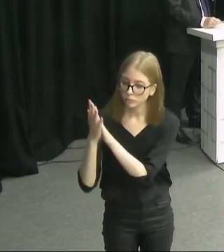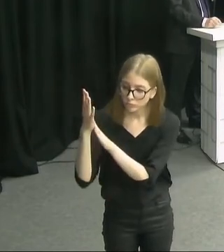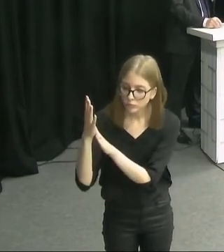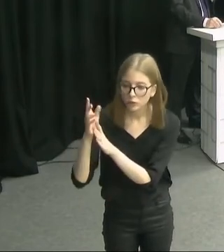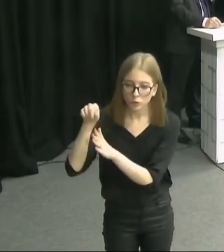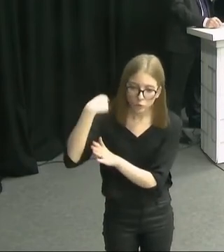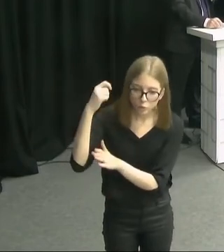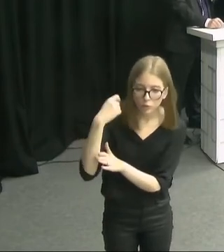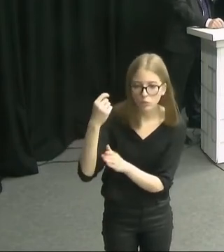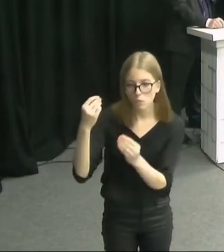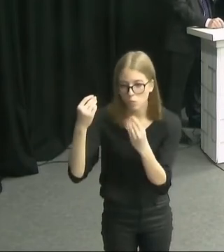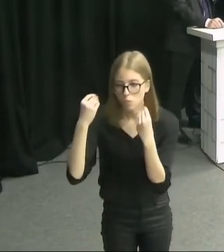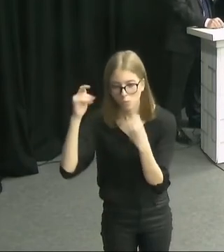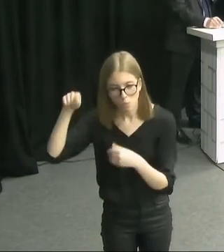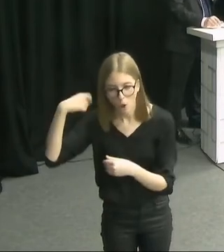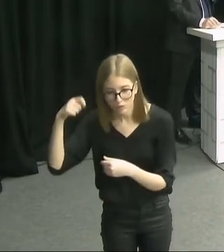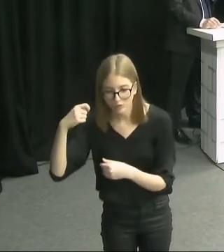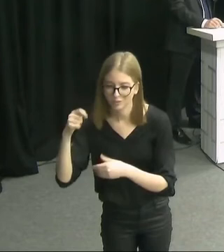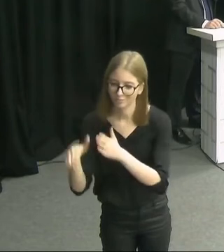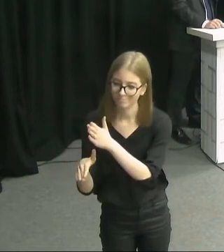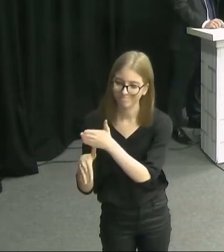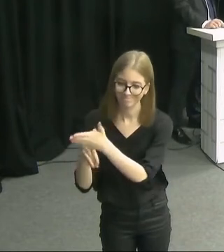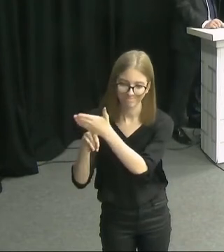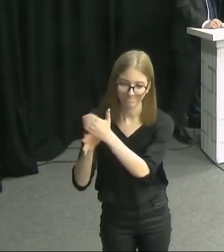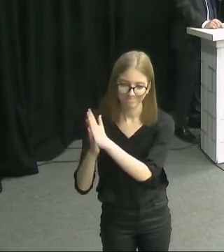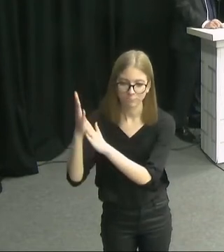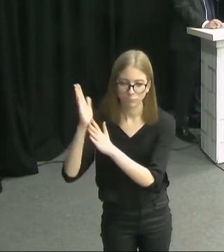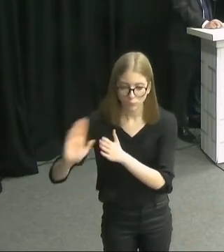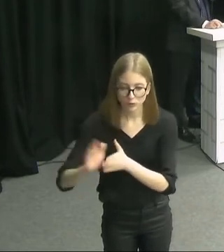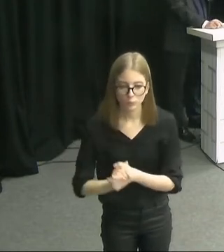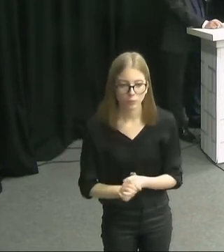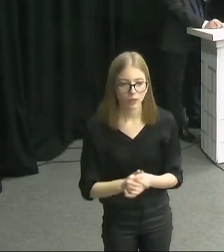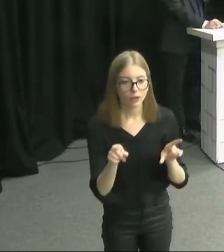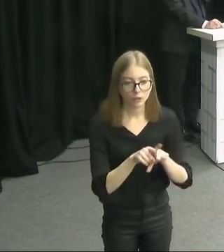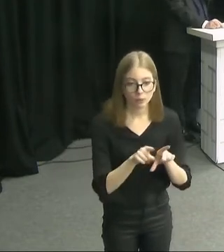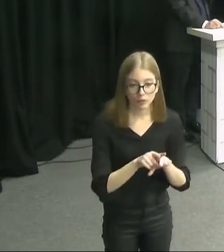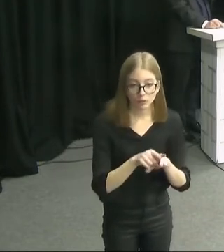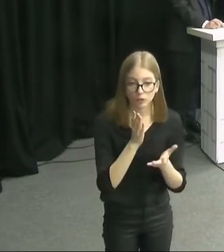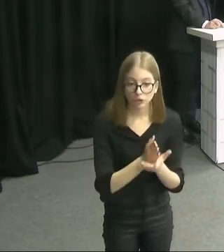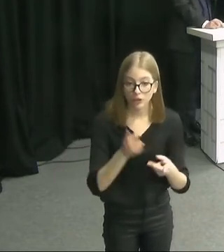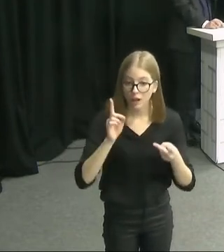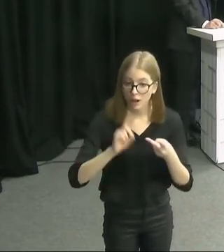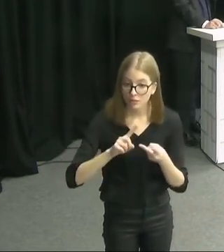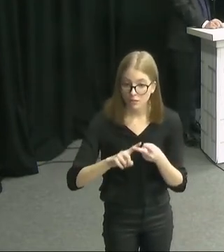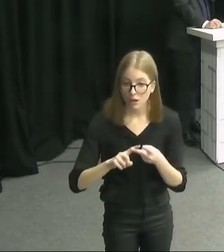The alumni are active in all spheres of public life, also